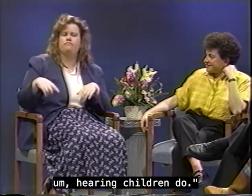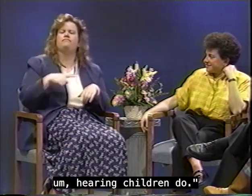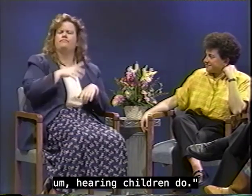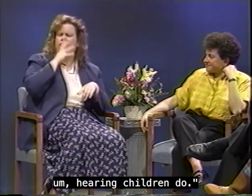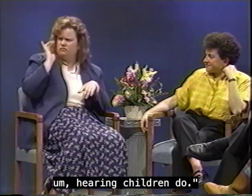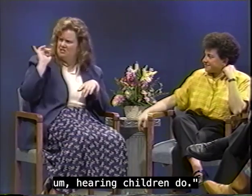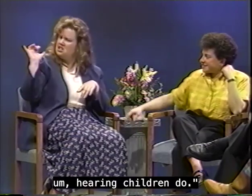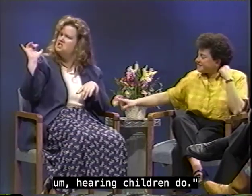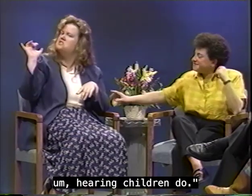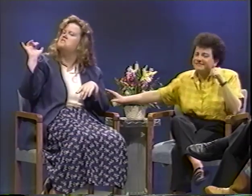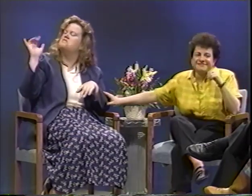hearing children do.